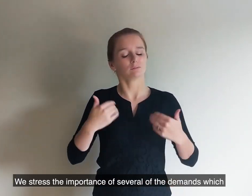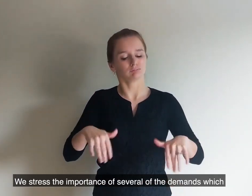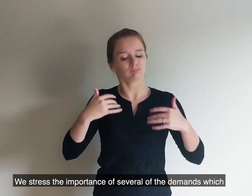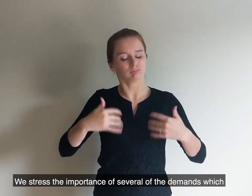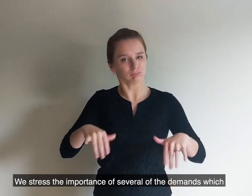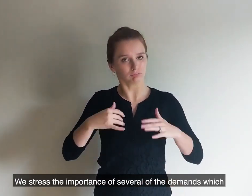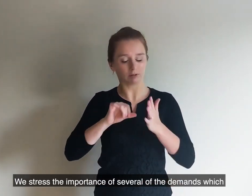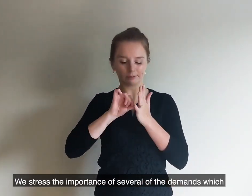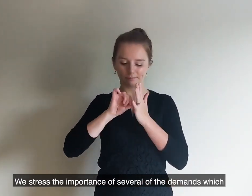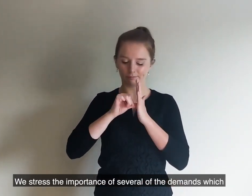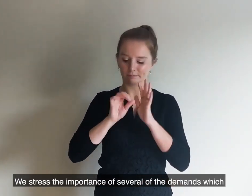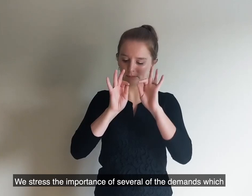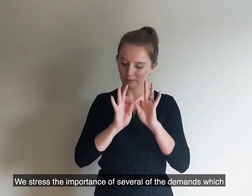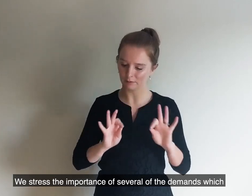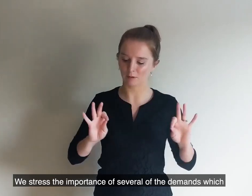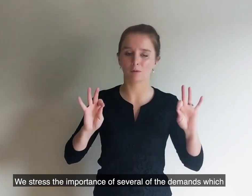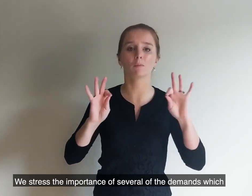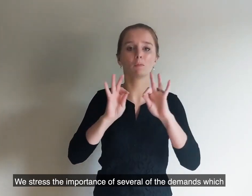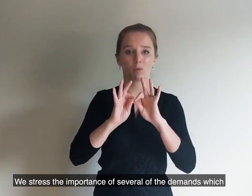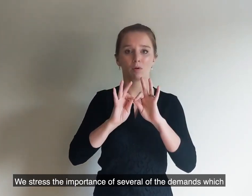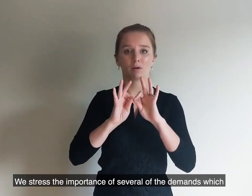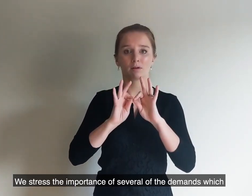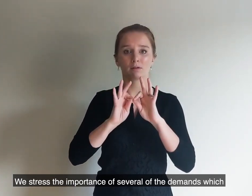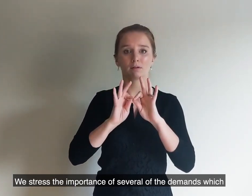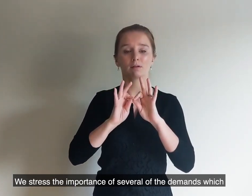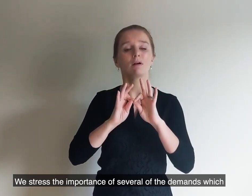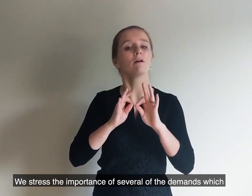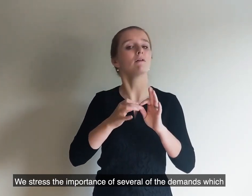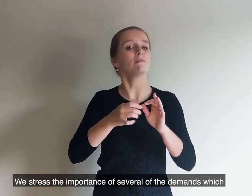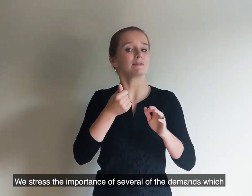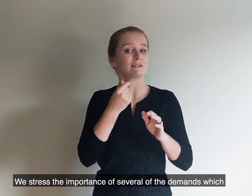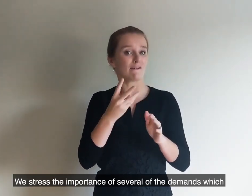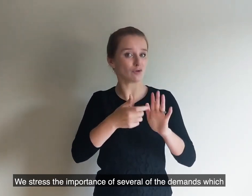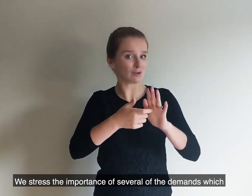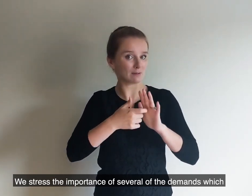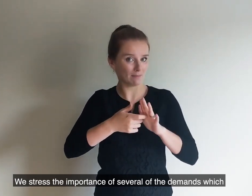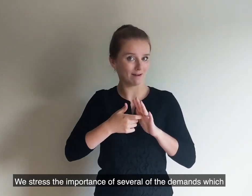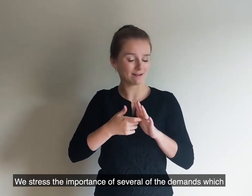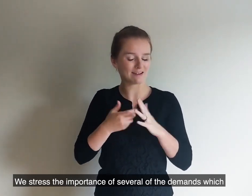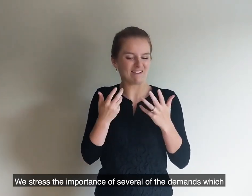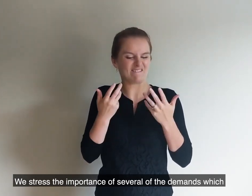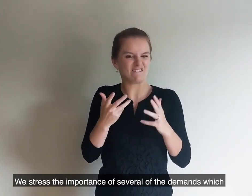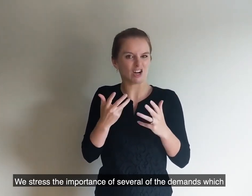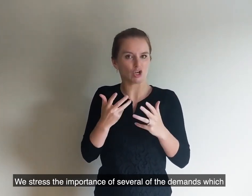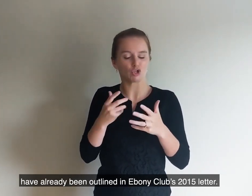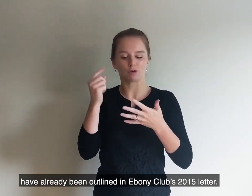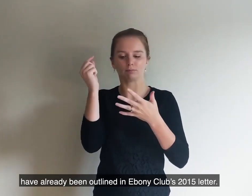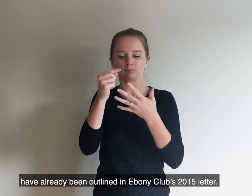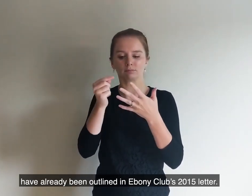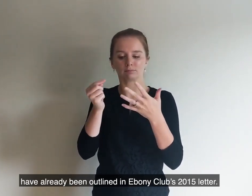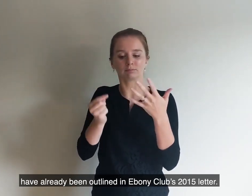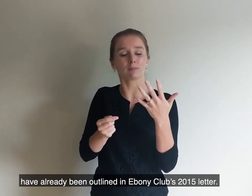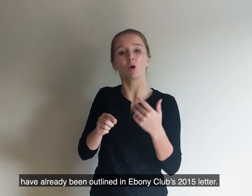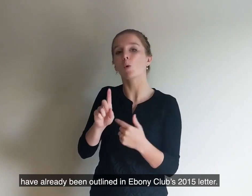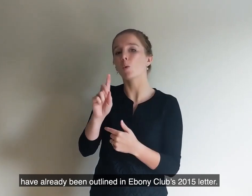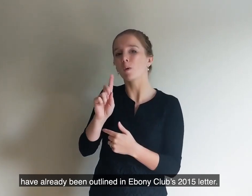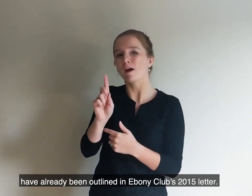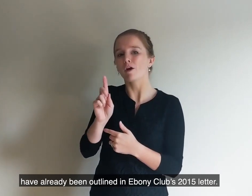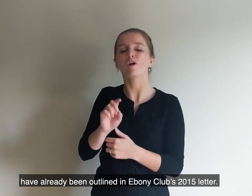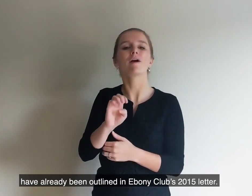We stress the importance of several of the demands which have already been outlined in